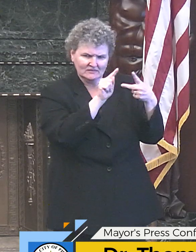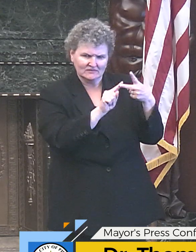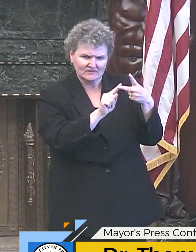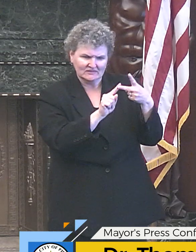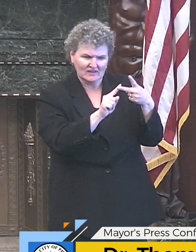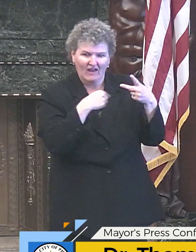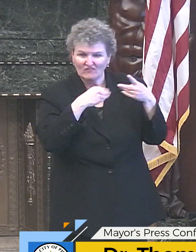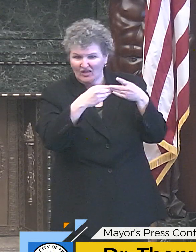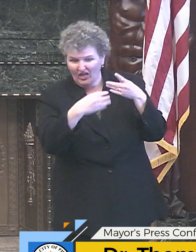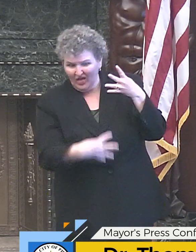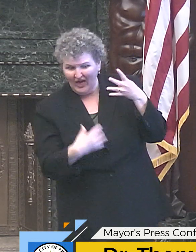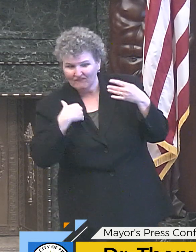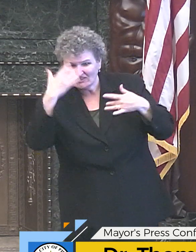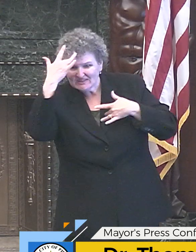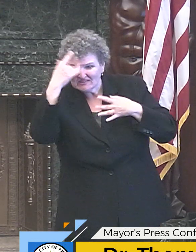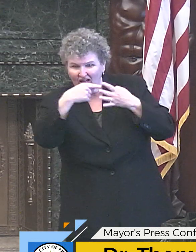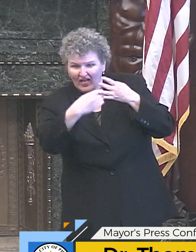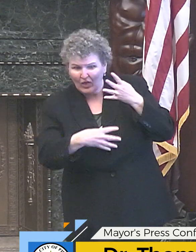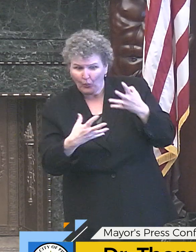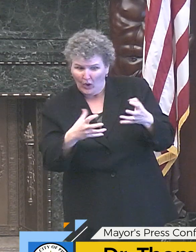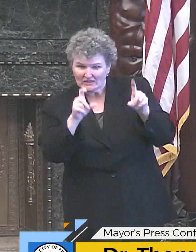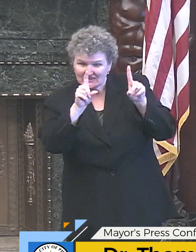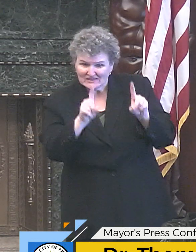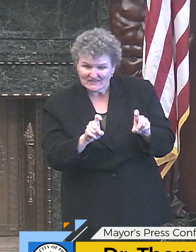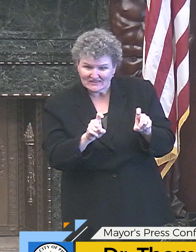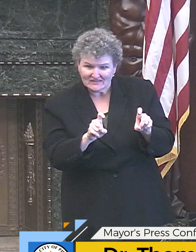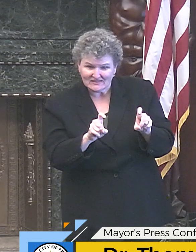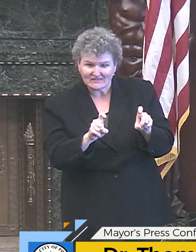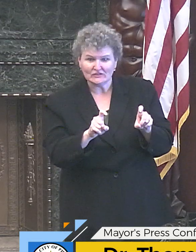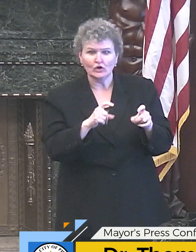would like to be tested there, call